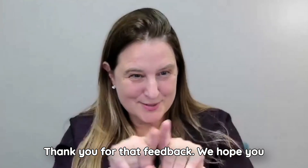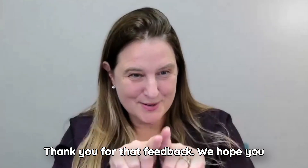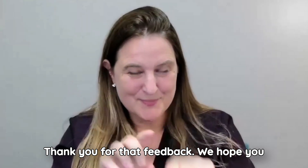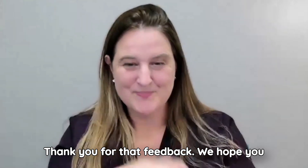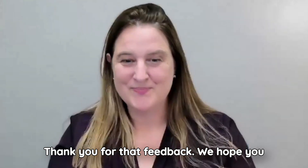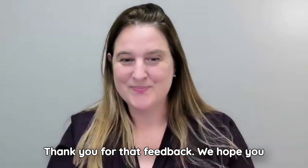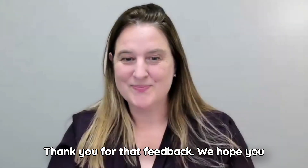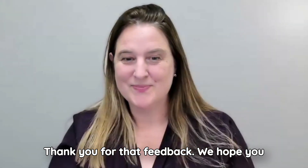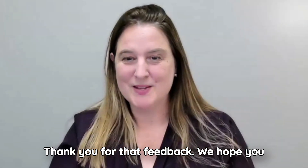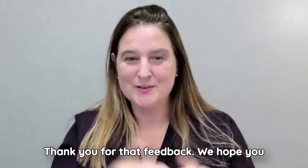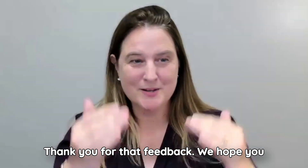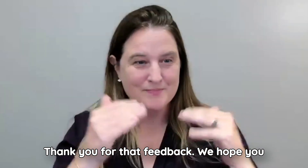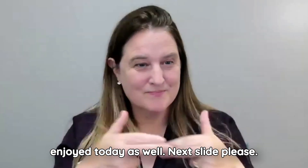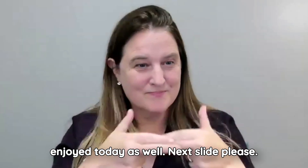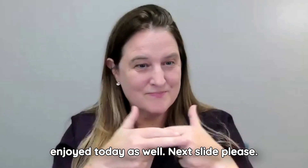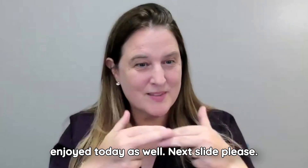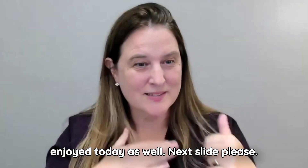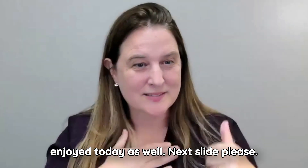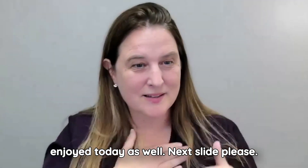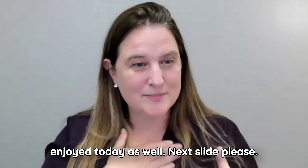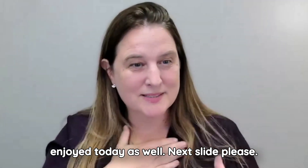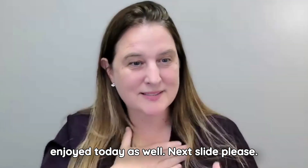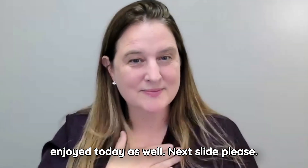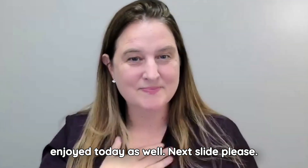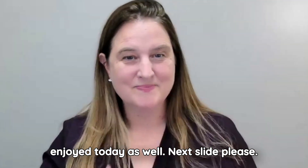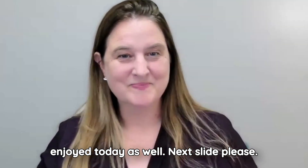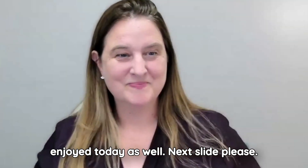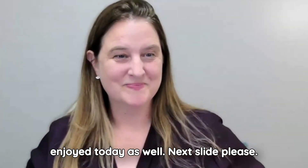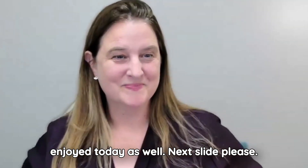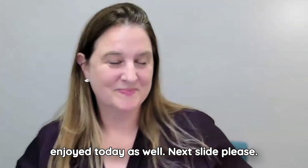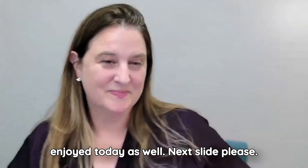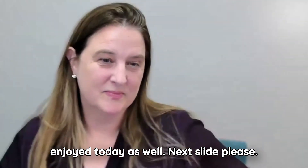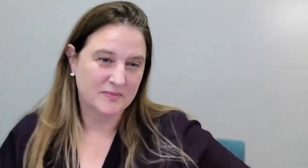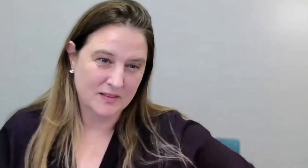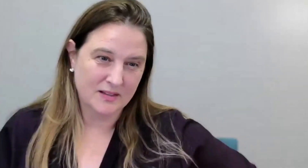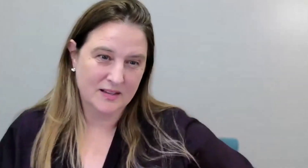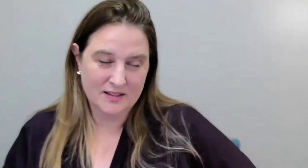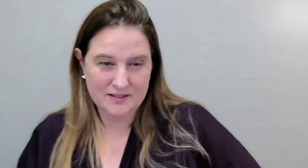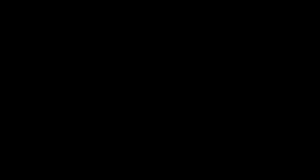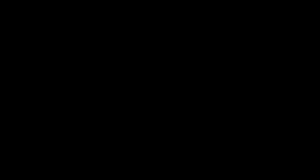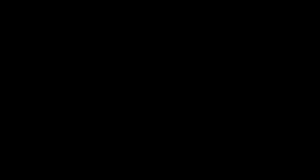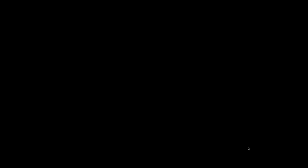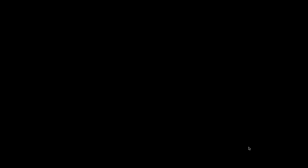feedback. We hope you enjoyed today as well. Next slide, please.